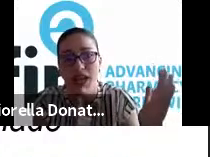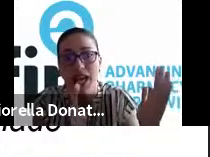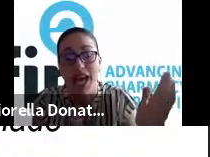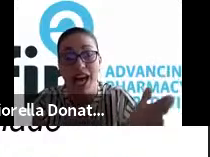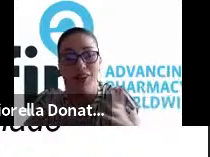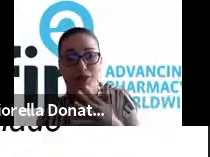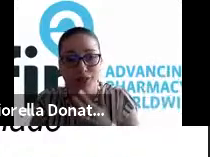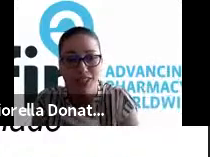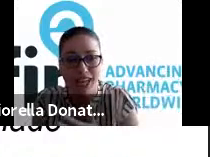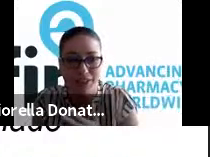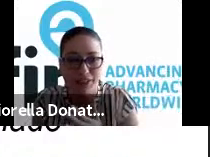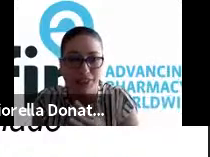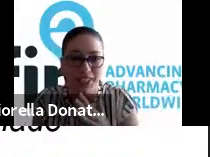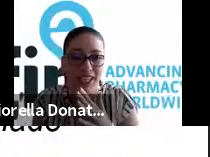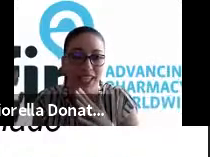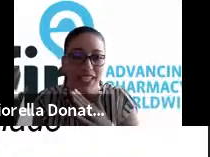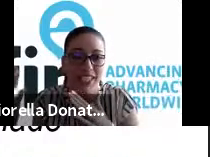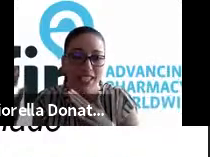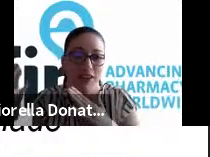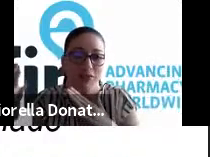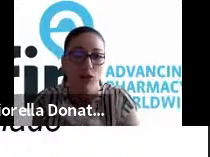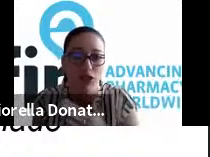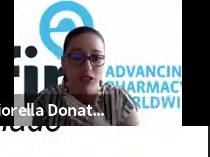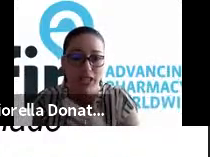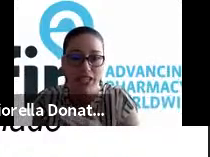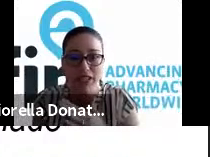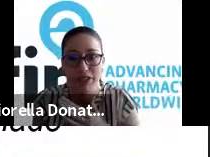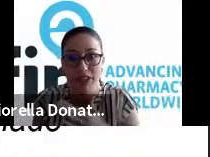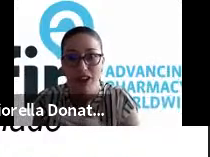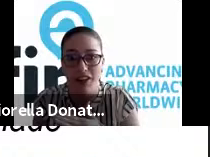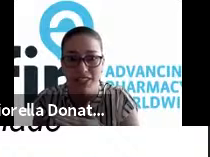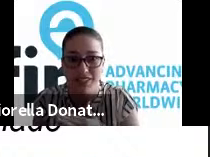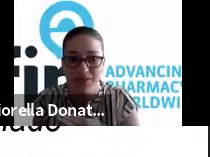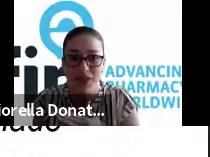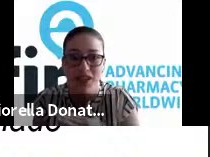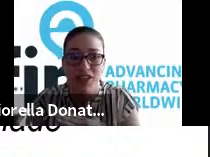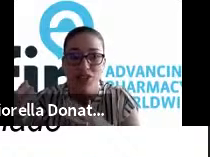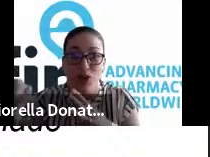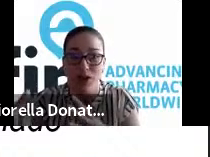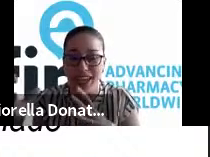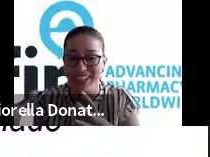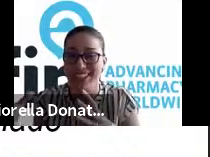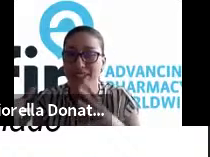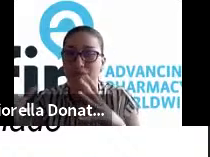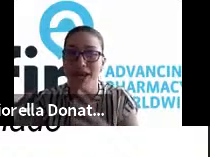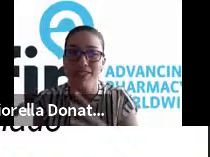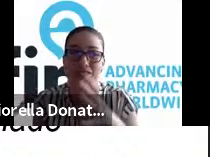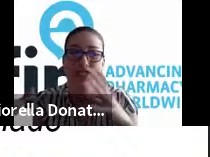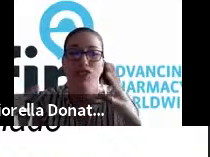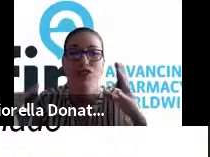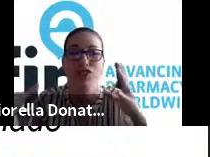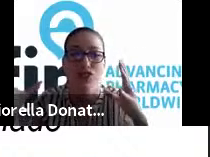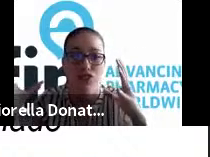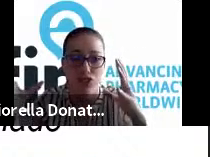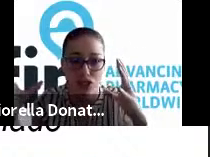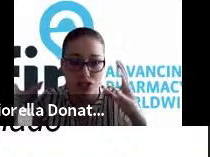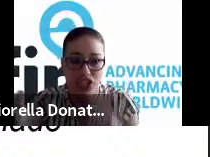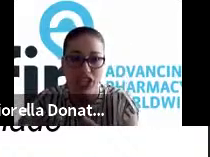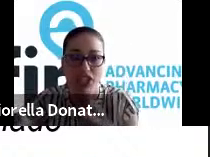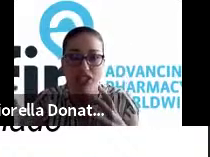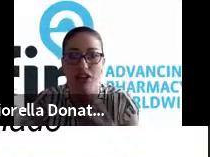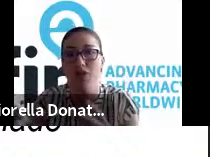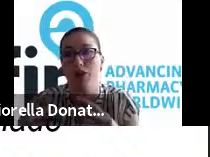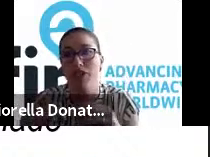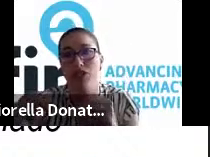communication. And for the latter, it is a vocal and hearing audience. So again, the message